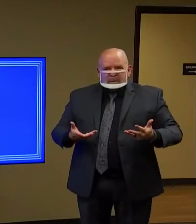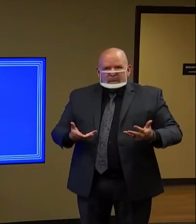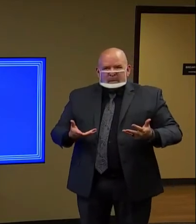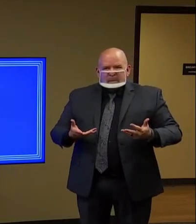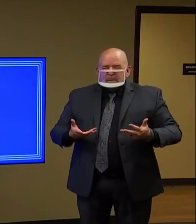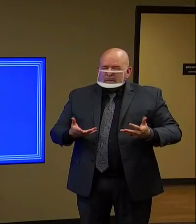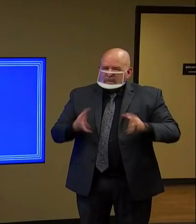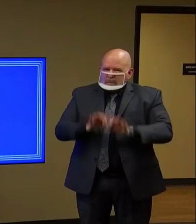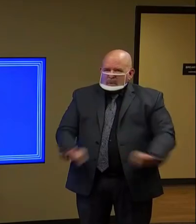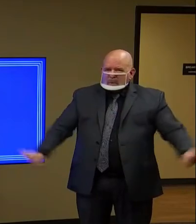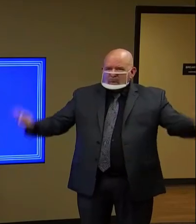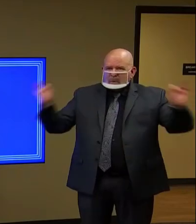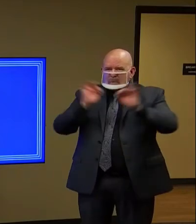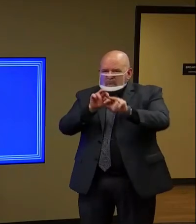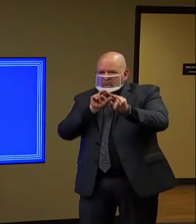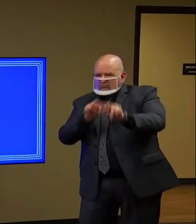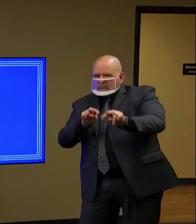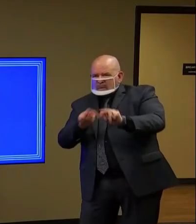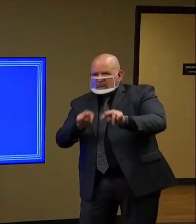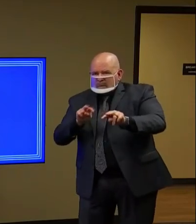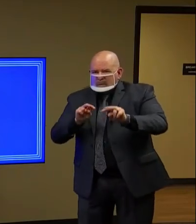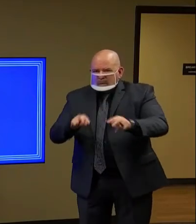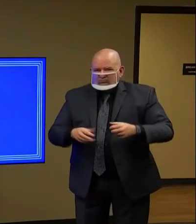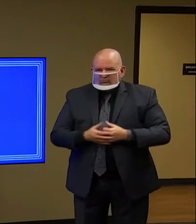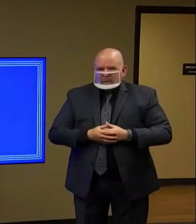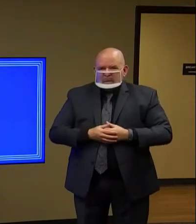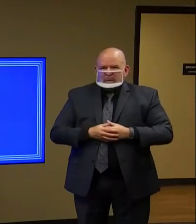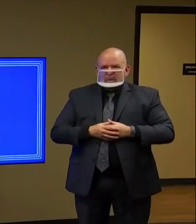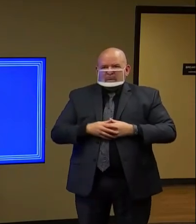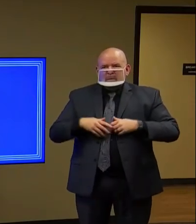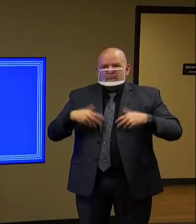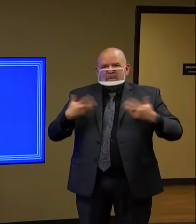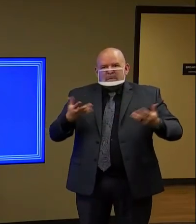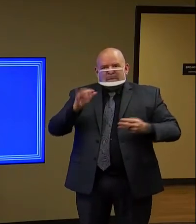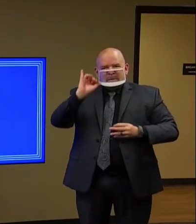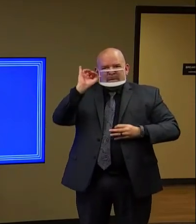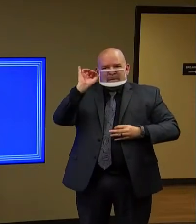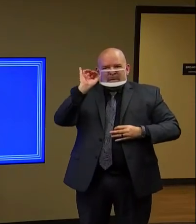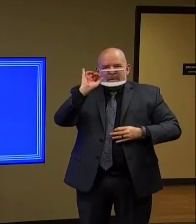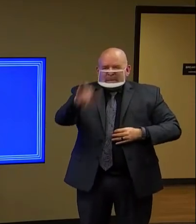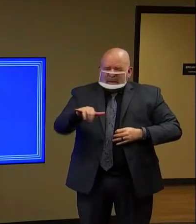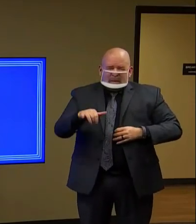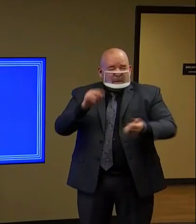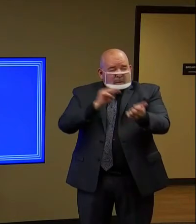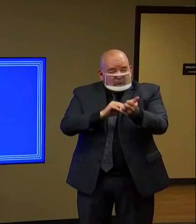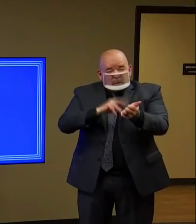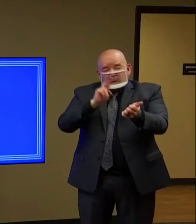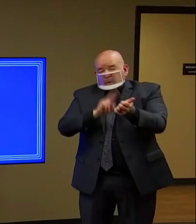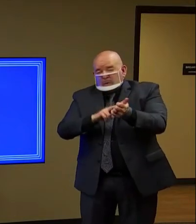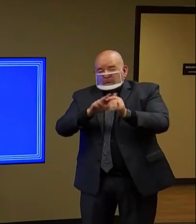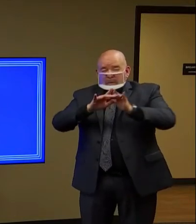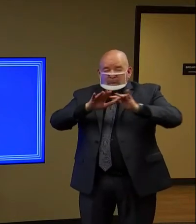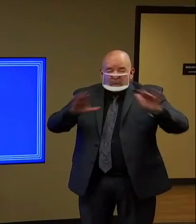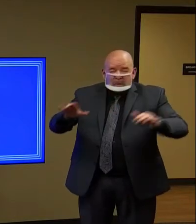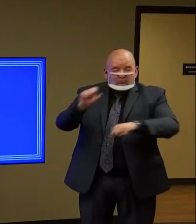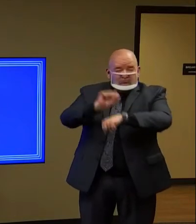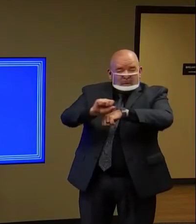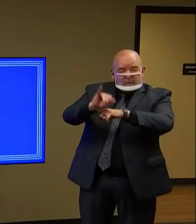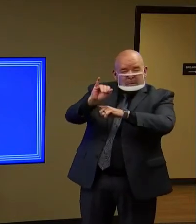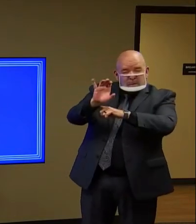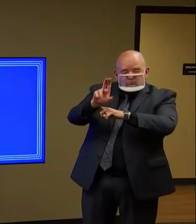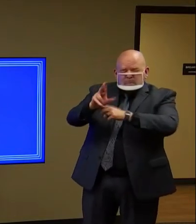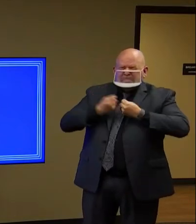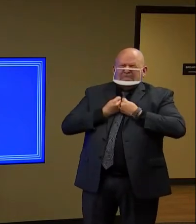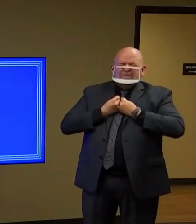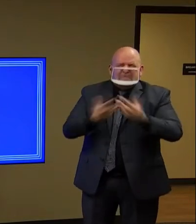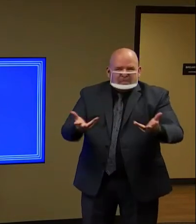is a nationwide surge now. Healthcare heroes are exhausted. There are not healthcare heroes on the sidelines